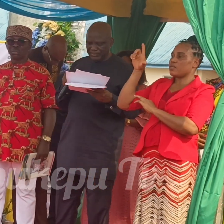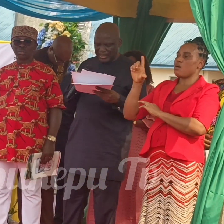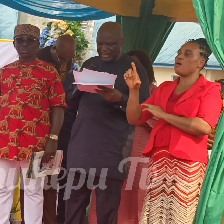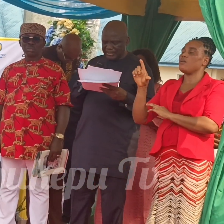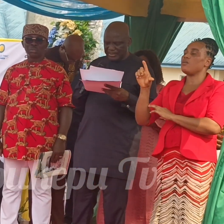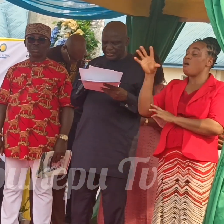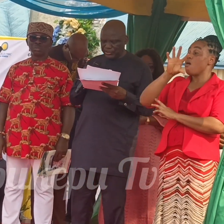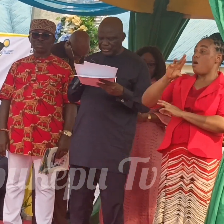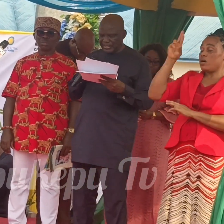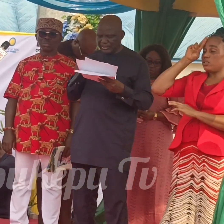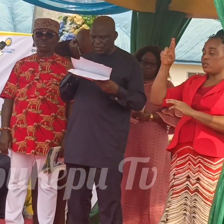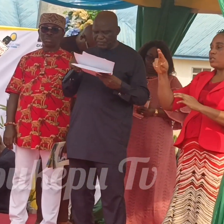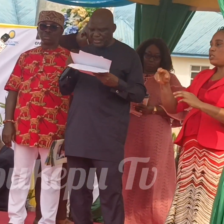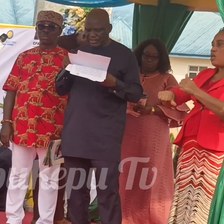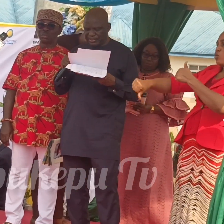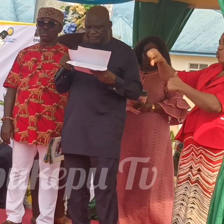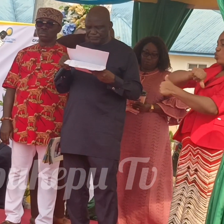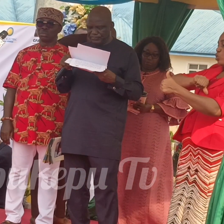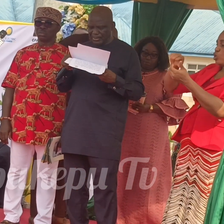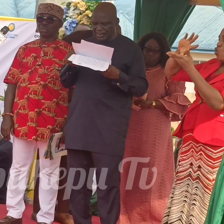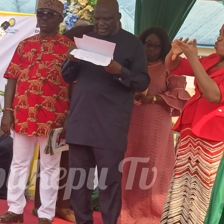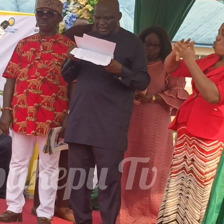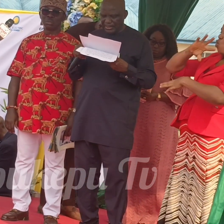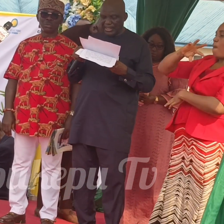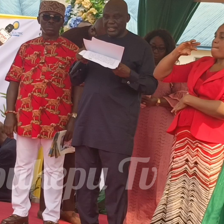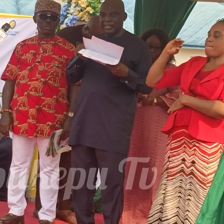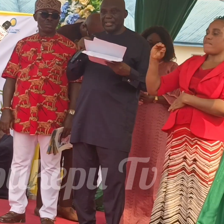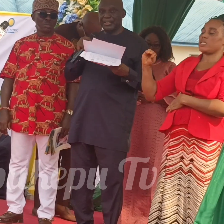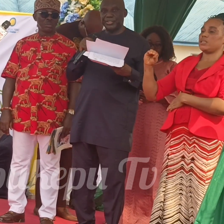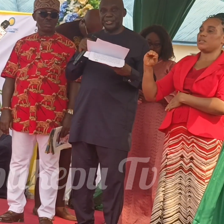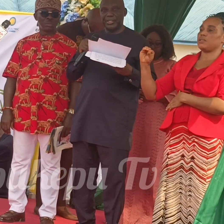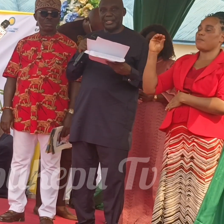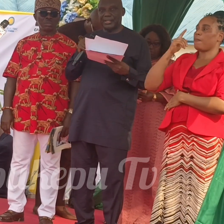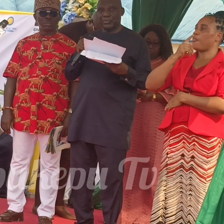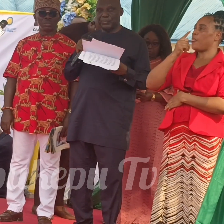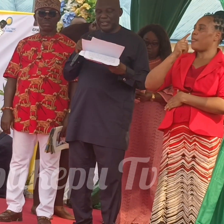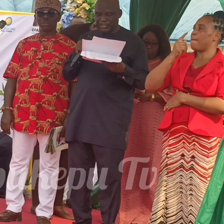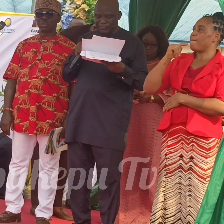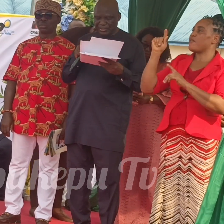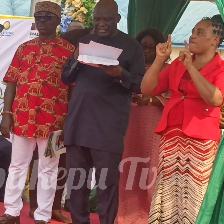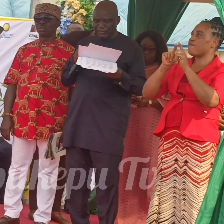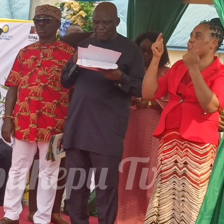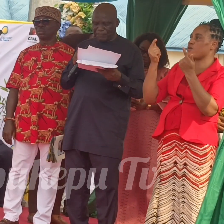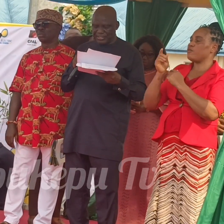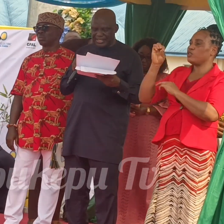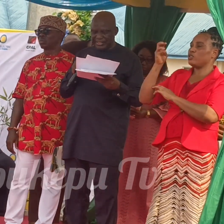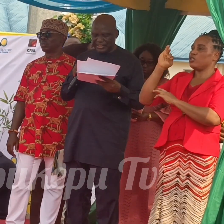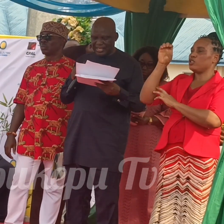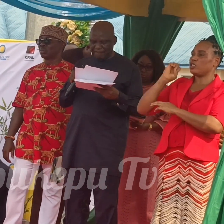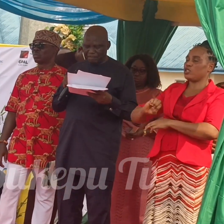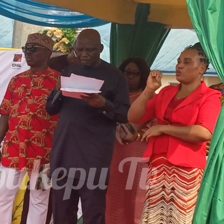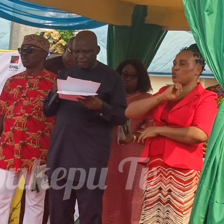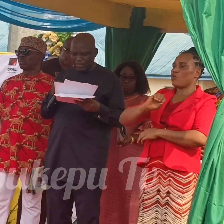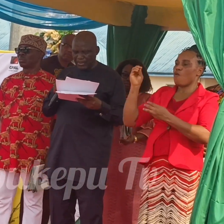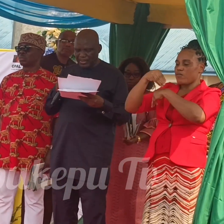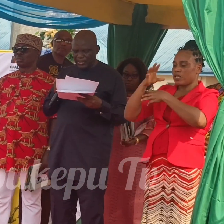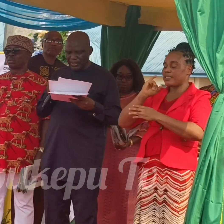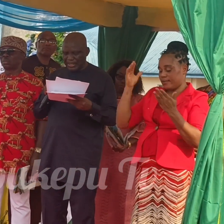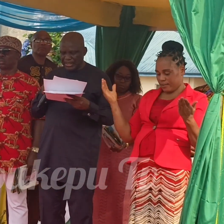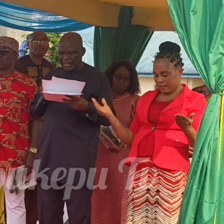NNPCL and its associated companies. The Group Chief Executive Officer is here.